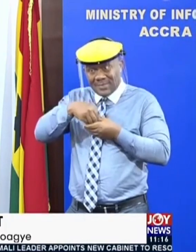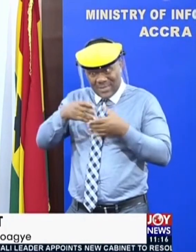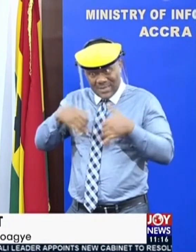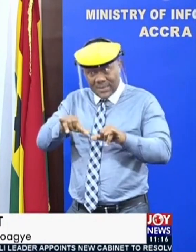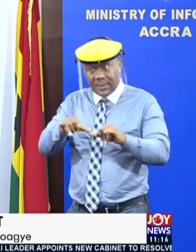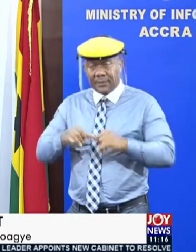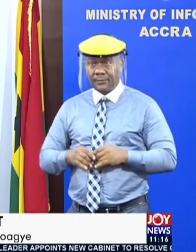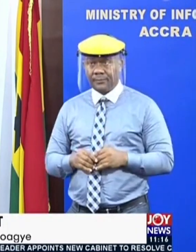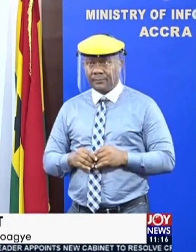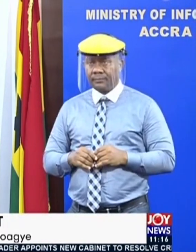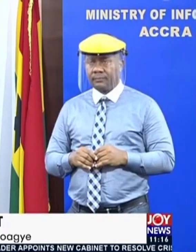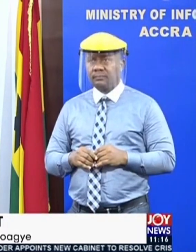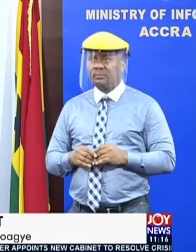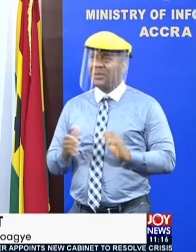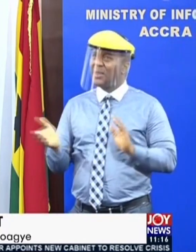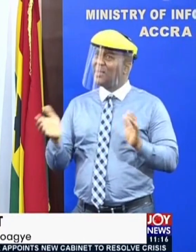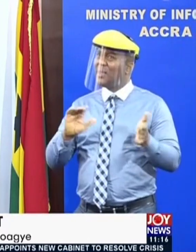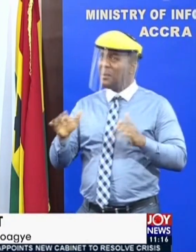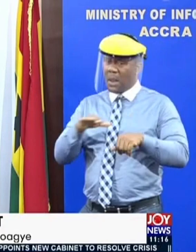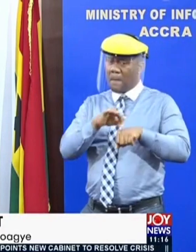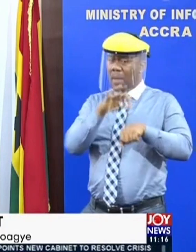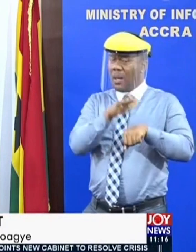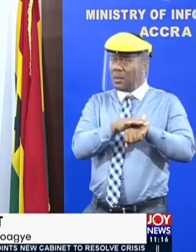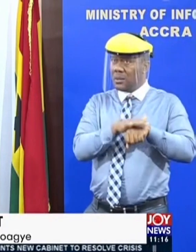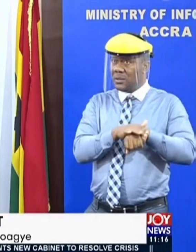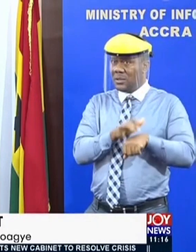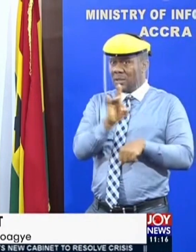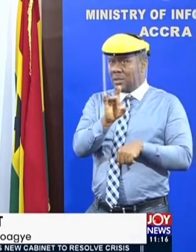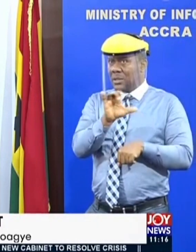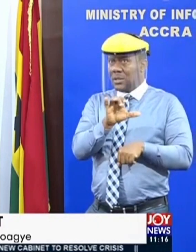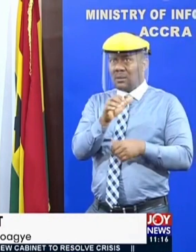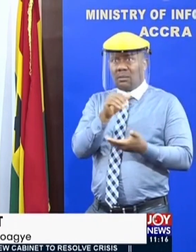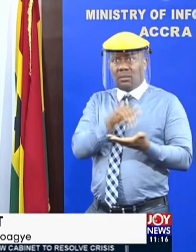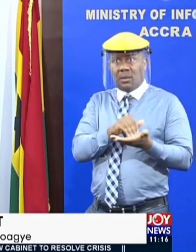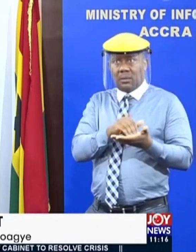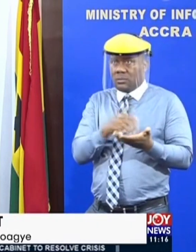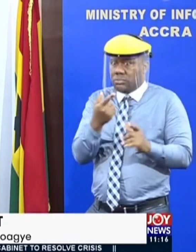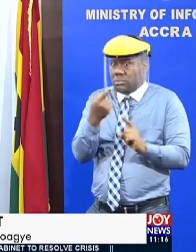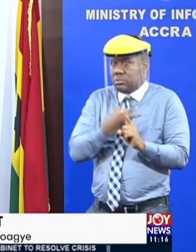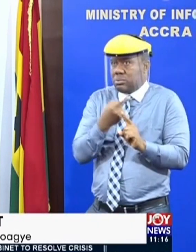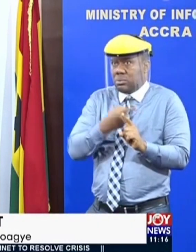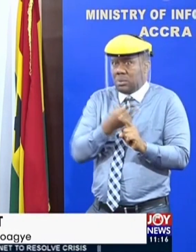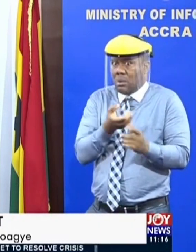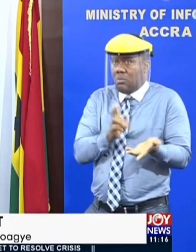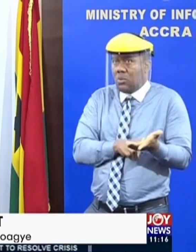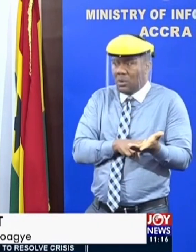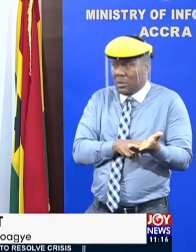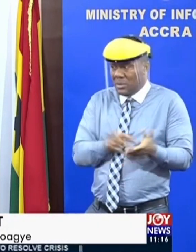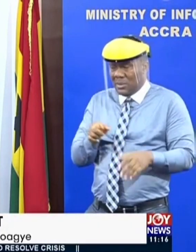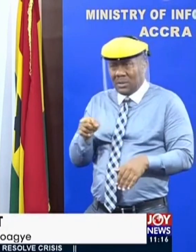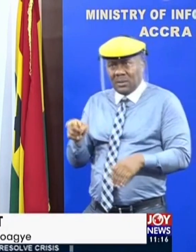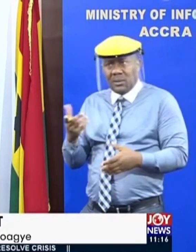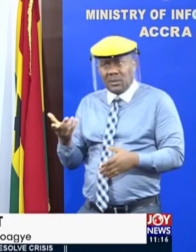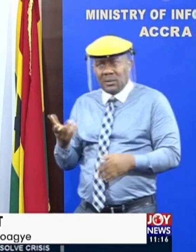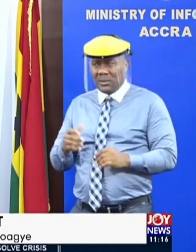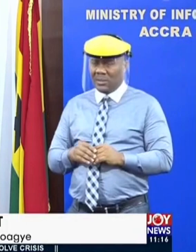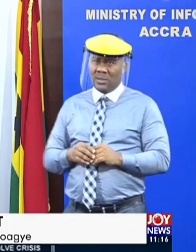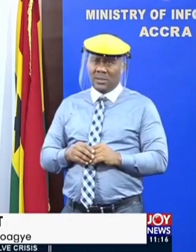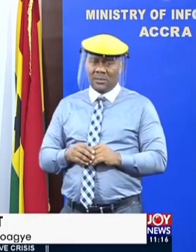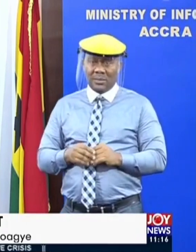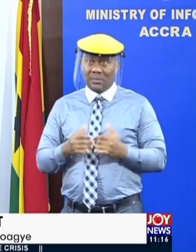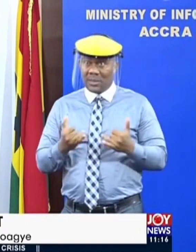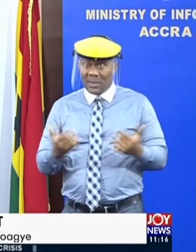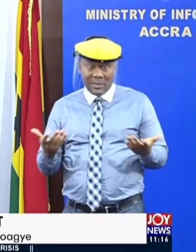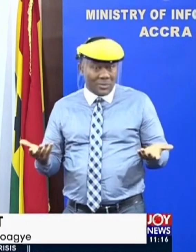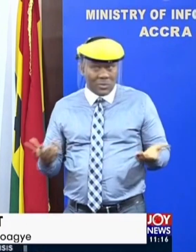if you compare this with malaria, we record about 800,000 cases of malaria every month. But I think we focus on who has malaria